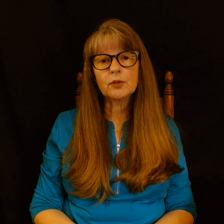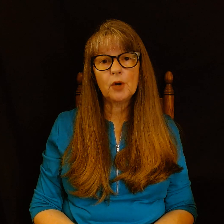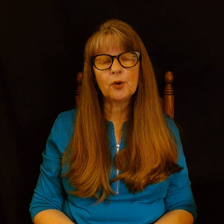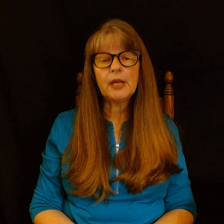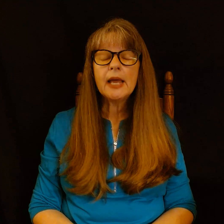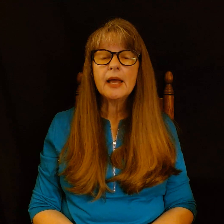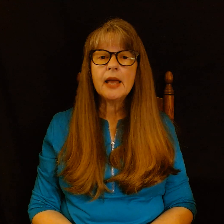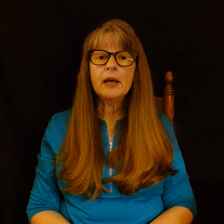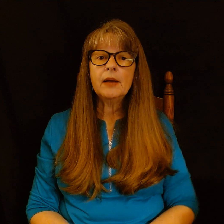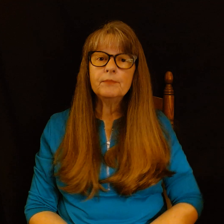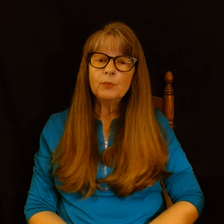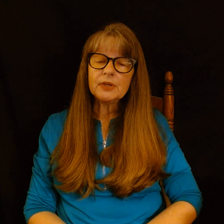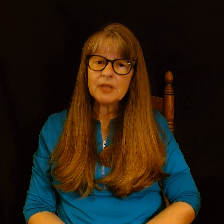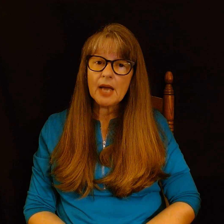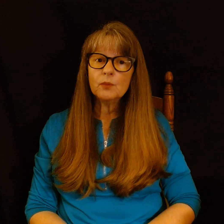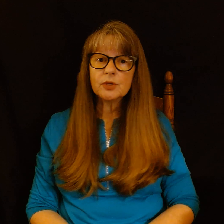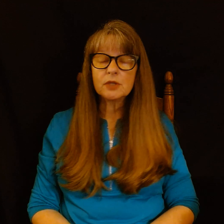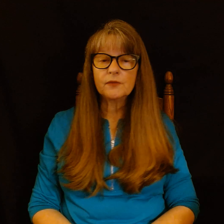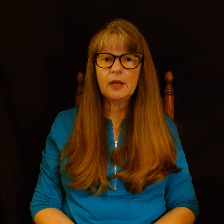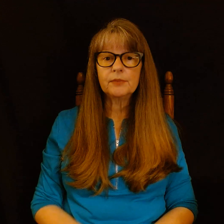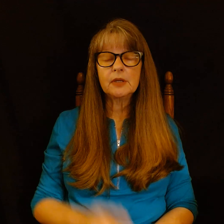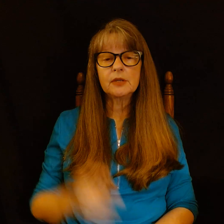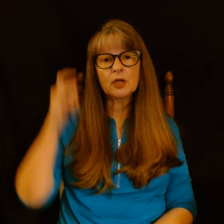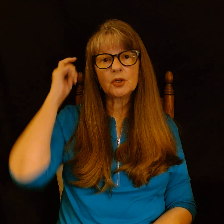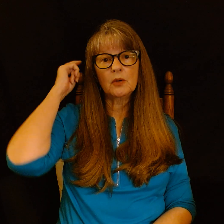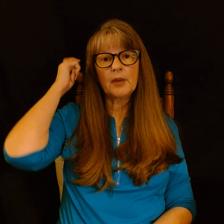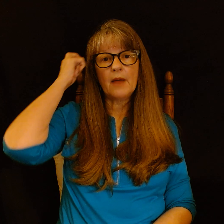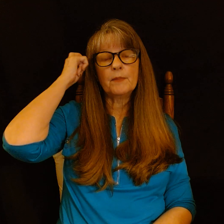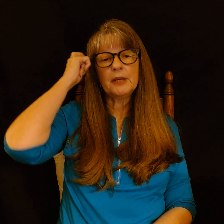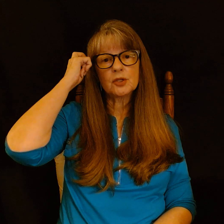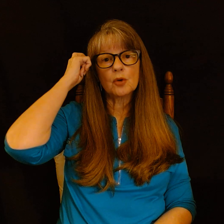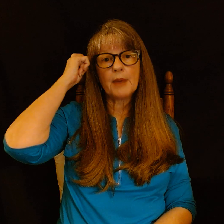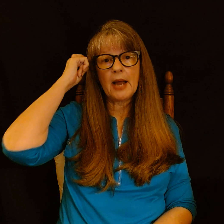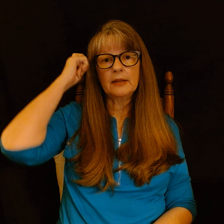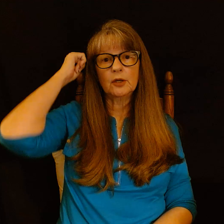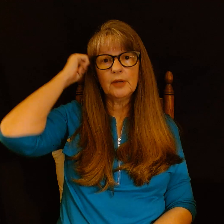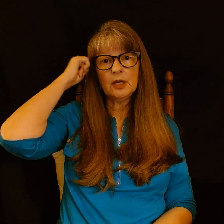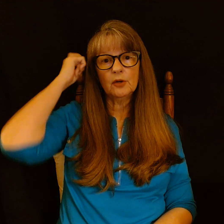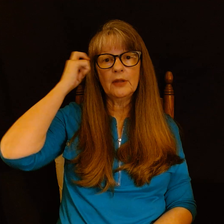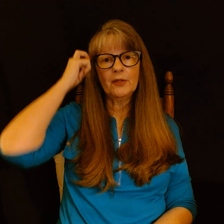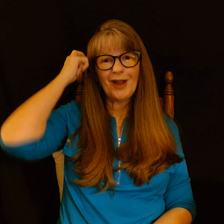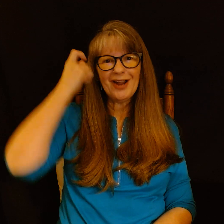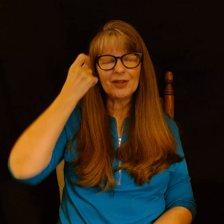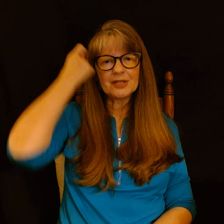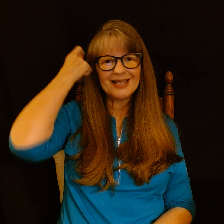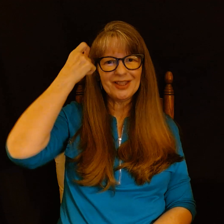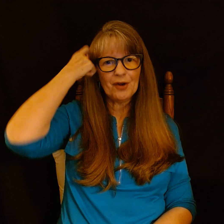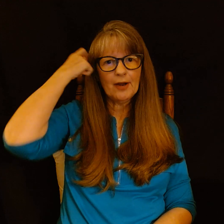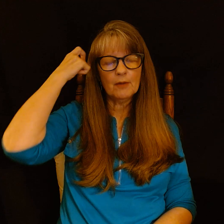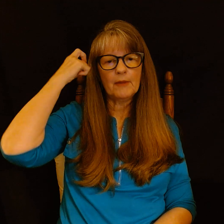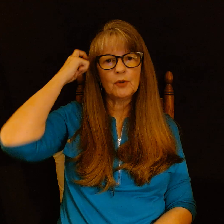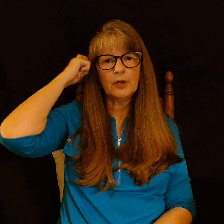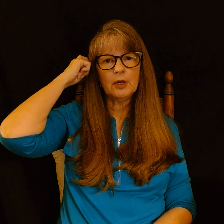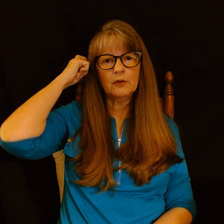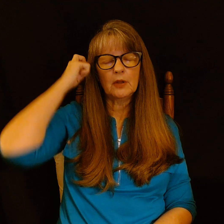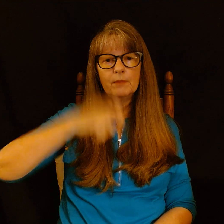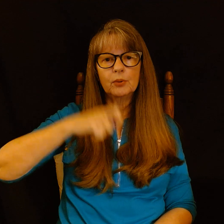secretary, when the sign was developed, a secretary would have a pencil behind their ear in their hair. They stick it in their hair above their ear, and then they pull it